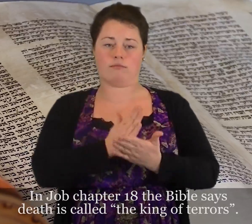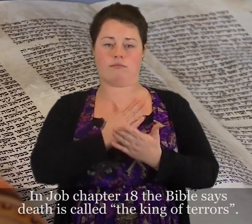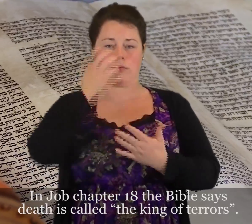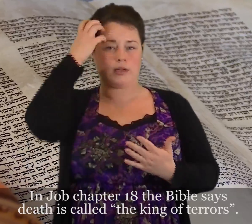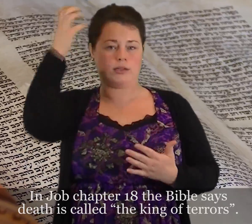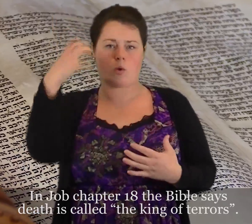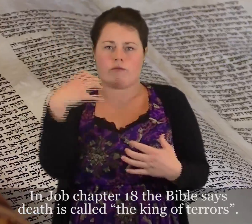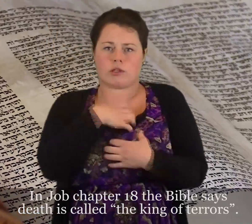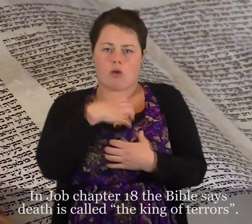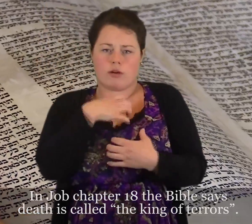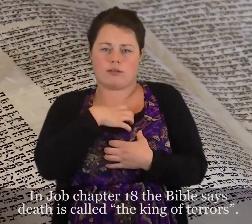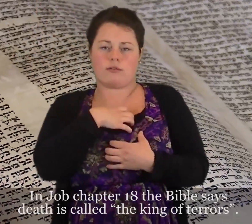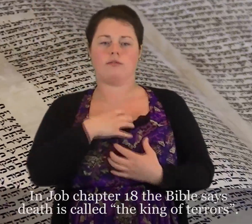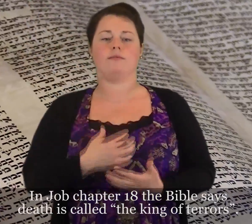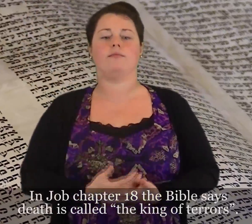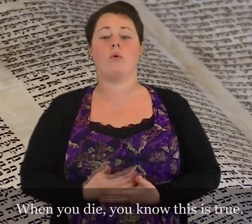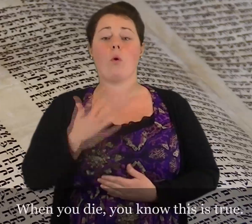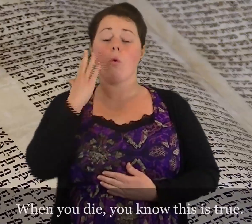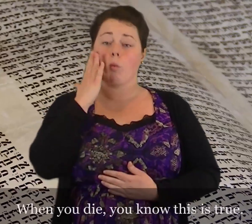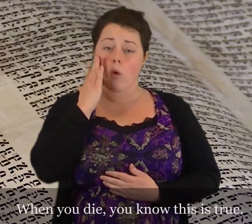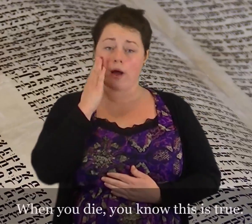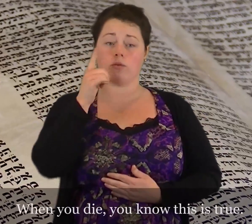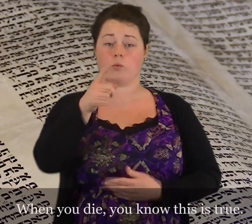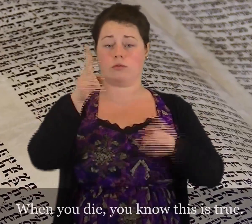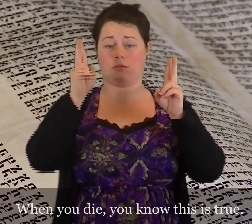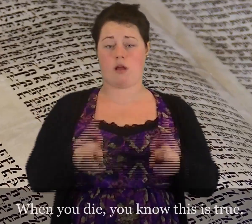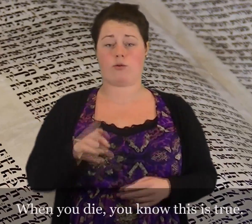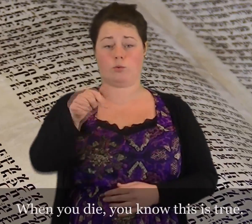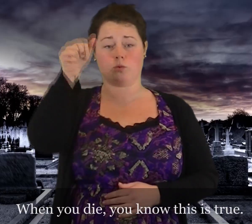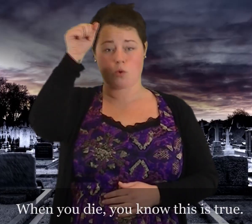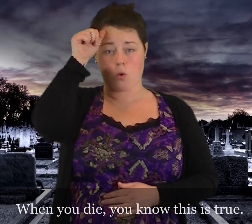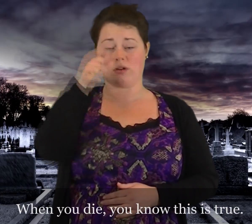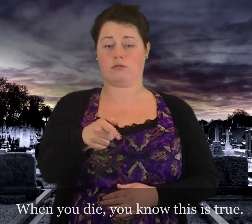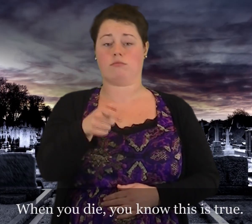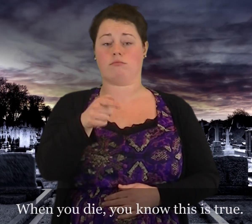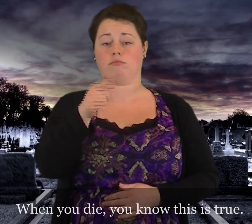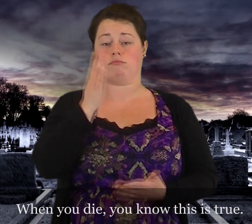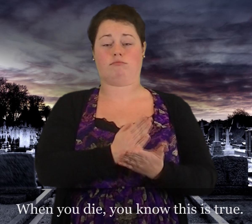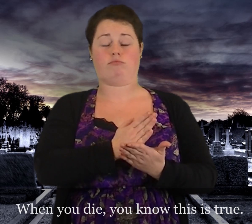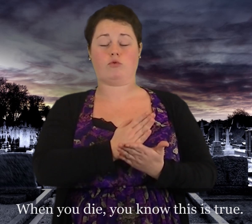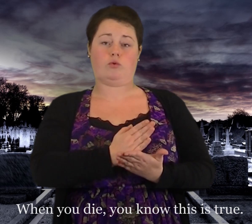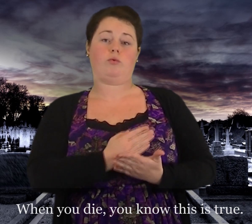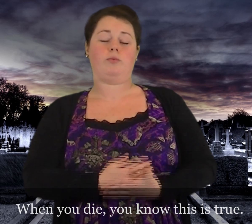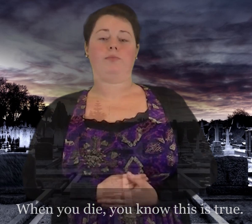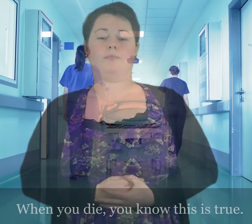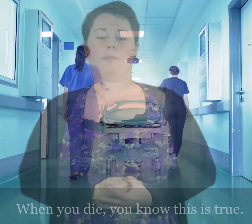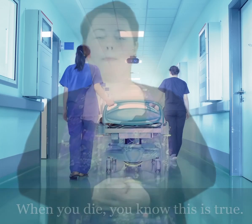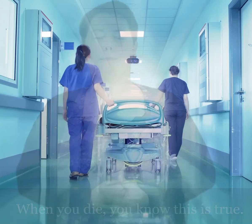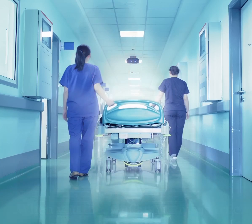book of Job, in chapter 18, death is called the King of Terrors. And when you're near to